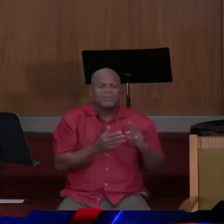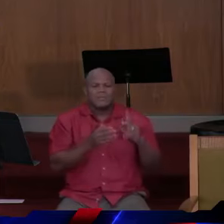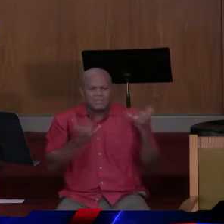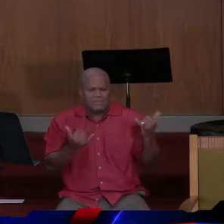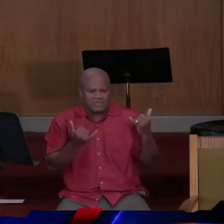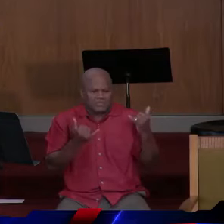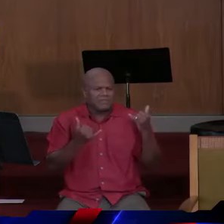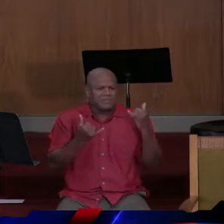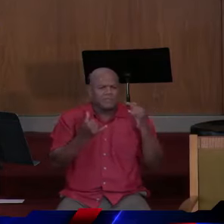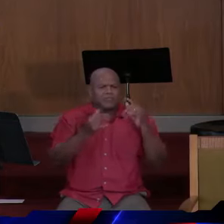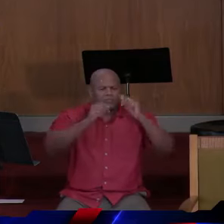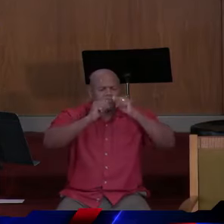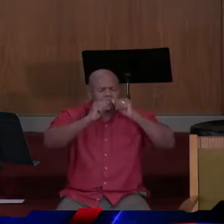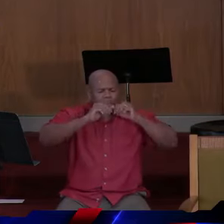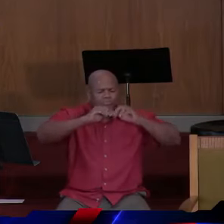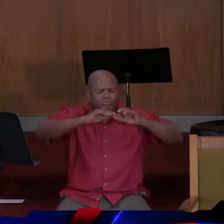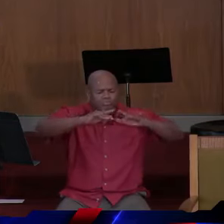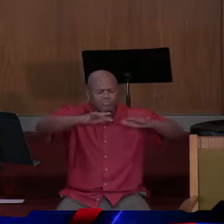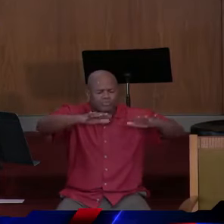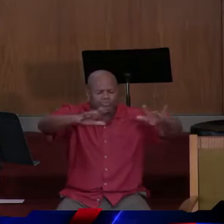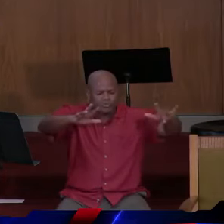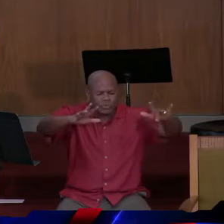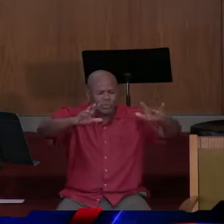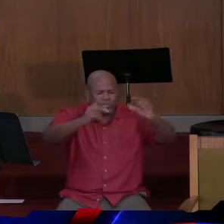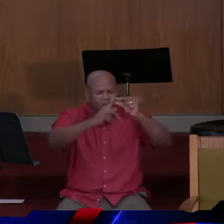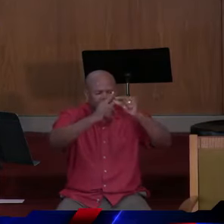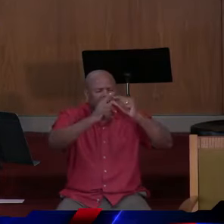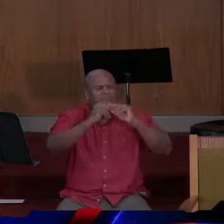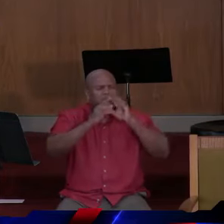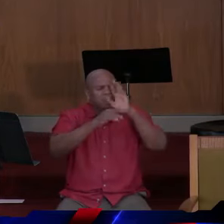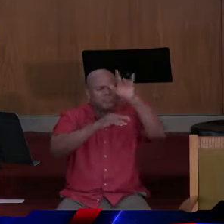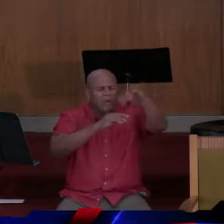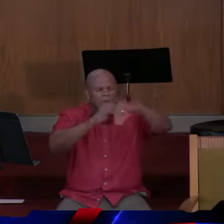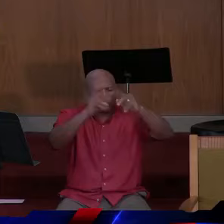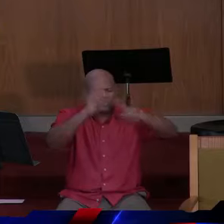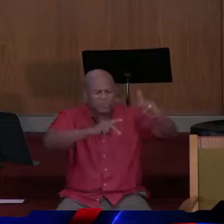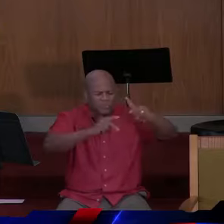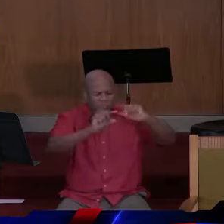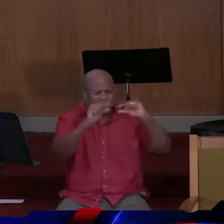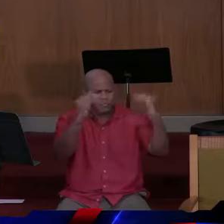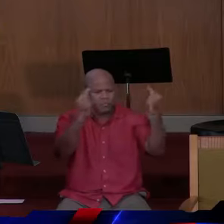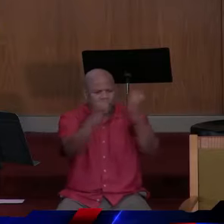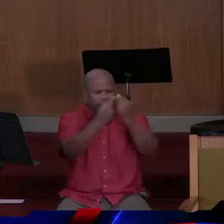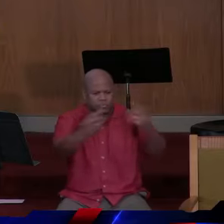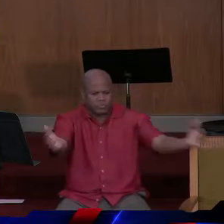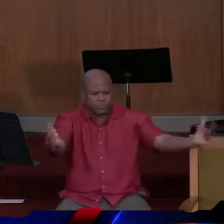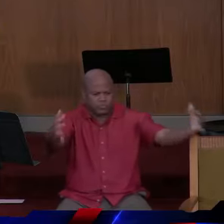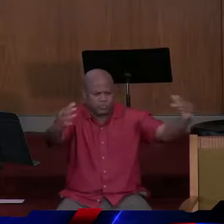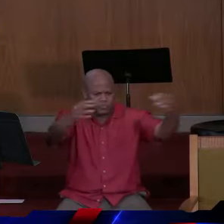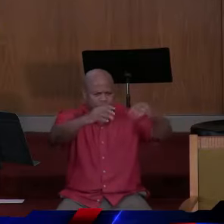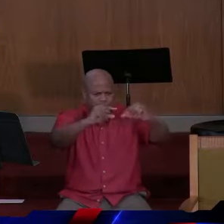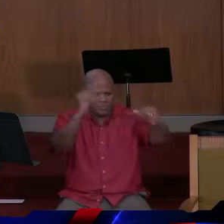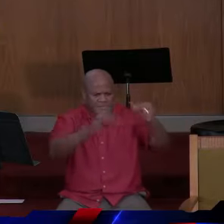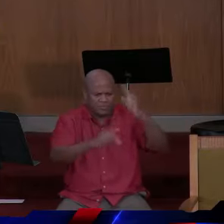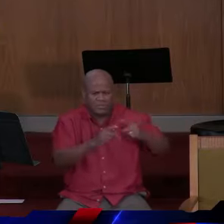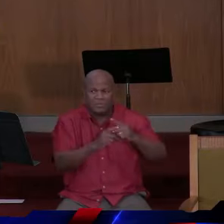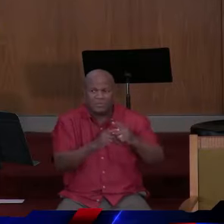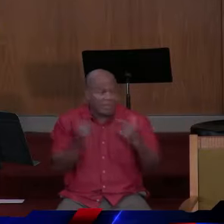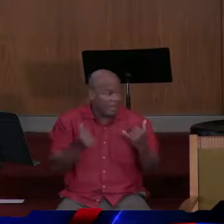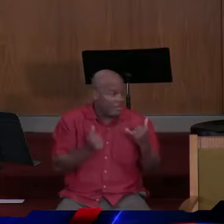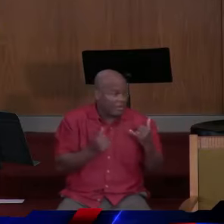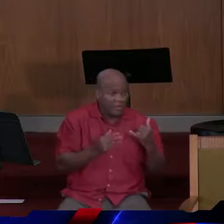over the people. A word of God's favor spoken on an assembled congregation. Now, this is where we struggle in